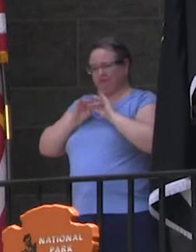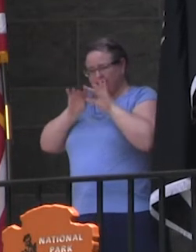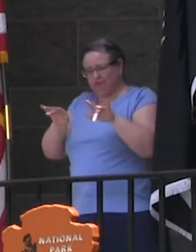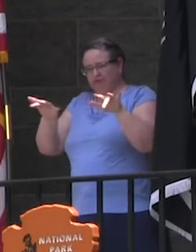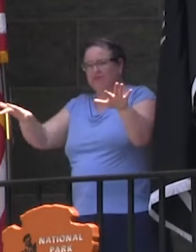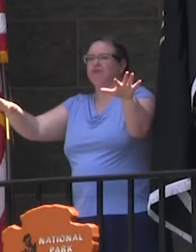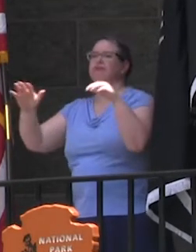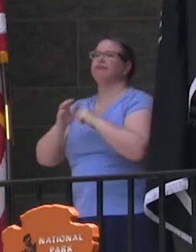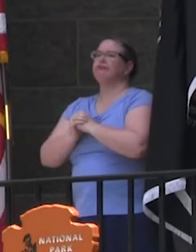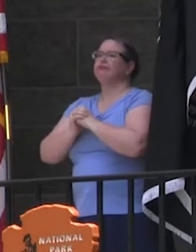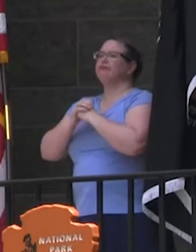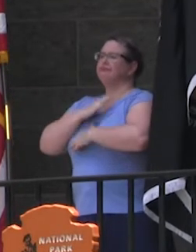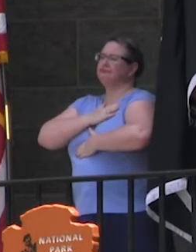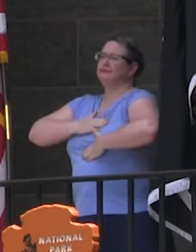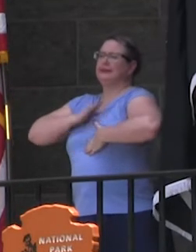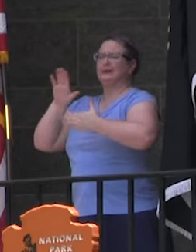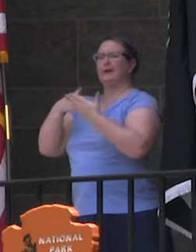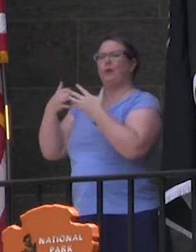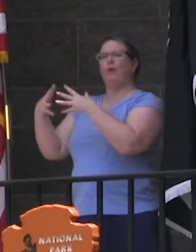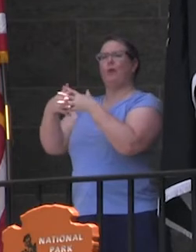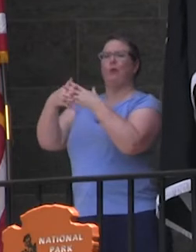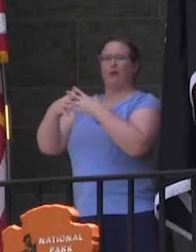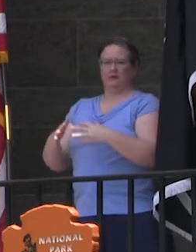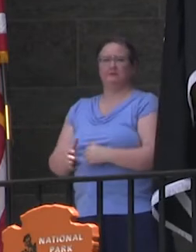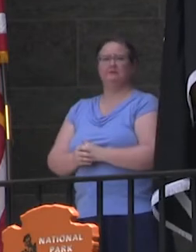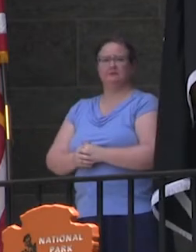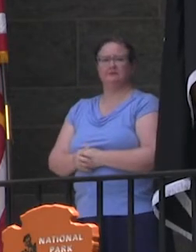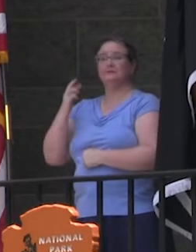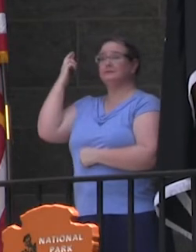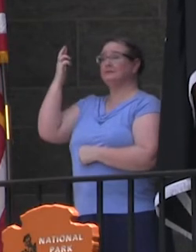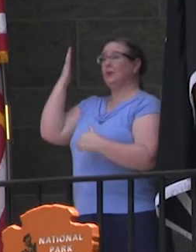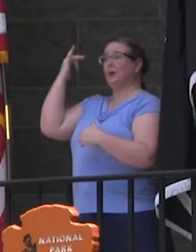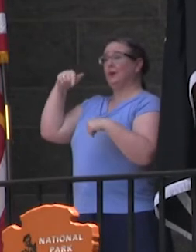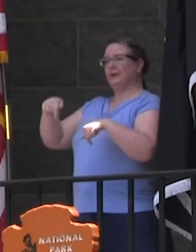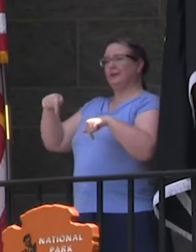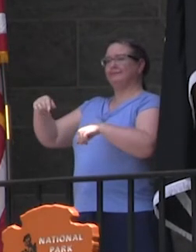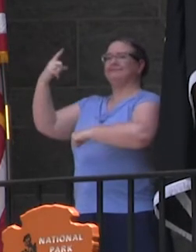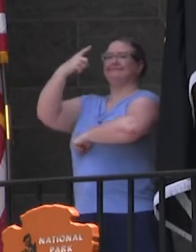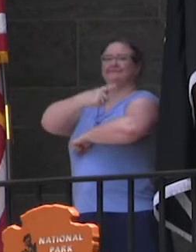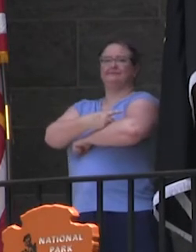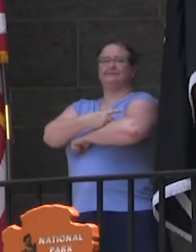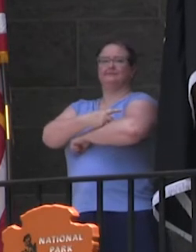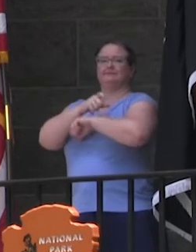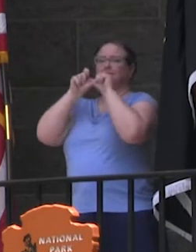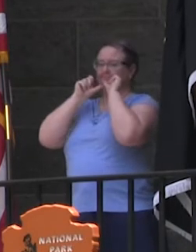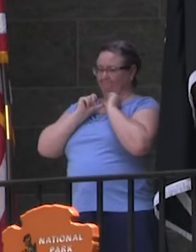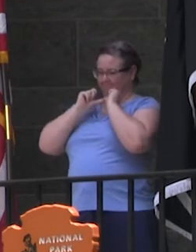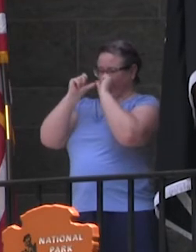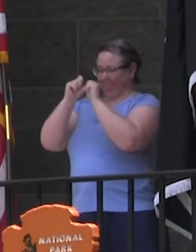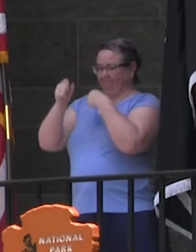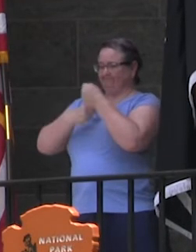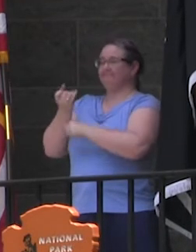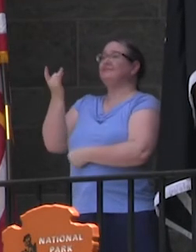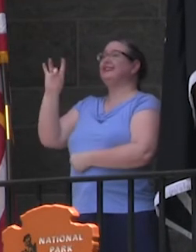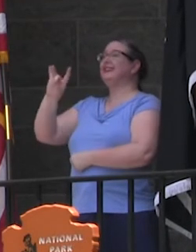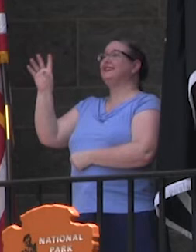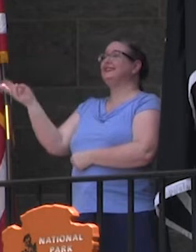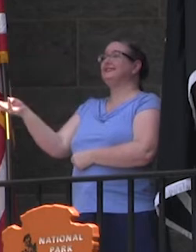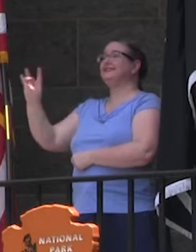is appreciated by all Americans, which is the reason this day has endured since